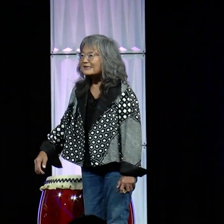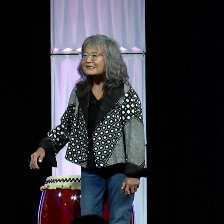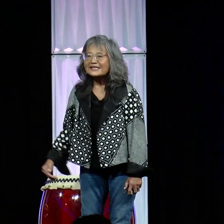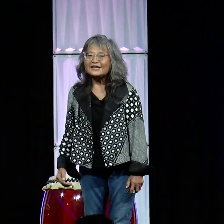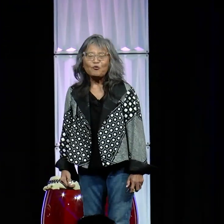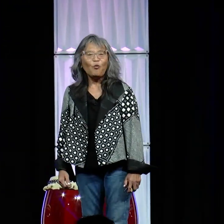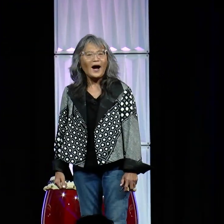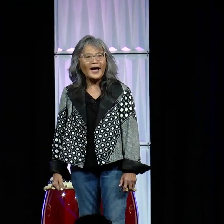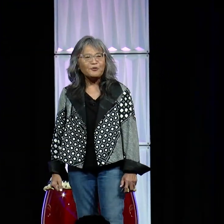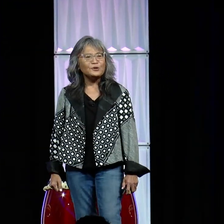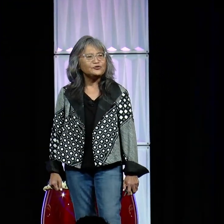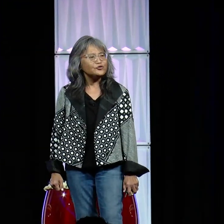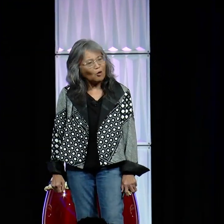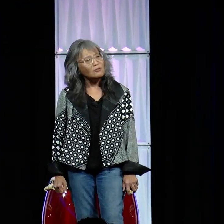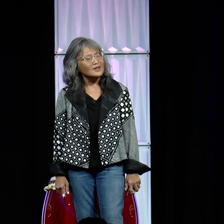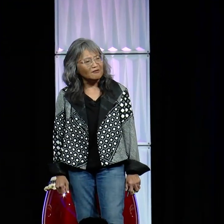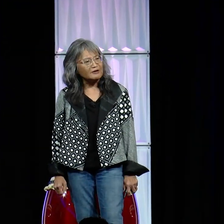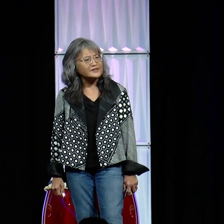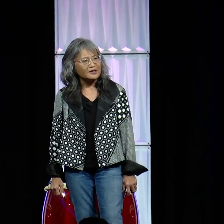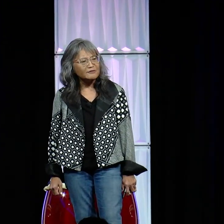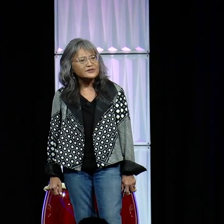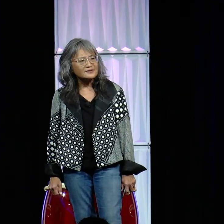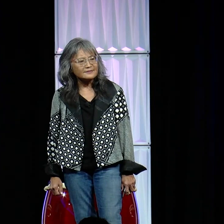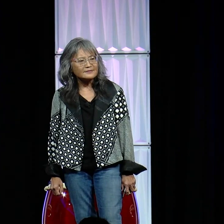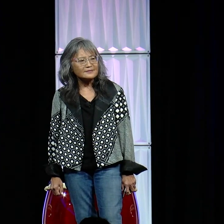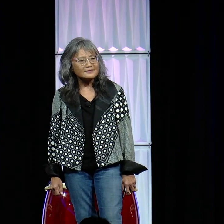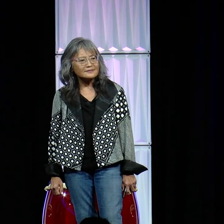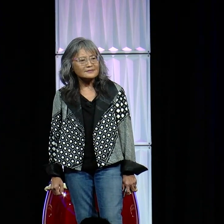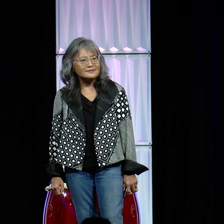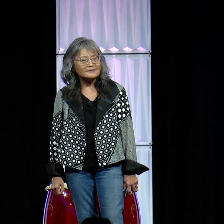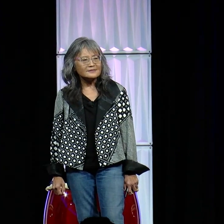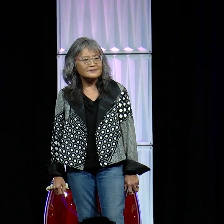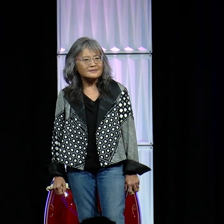and seeing why we don't love ourselves.